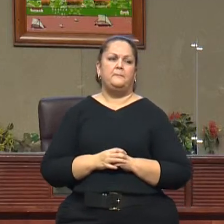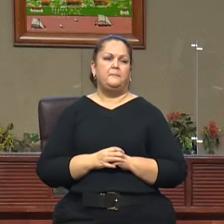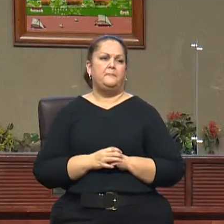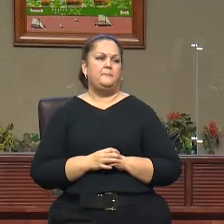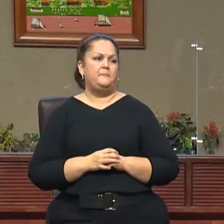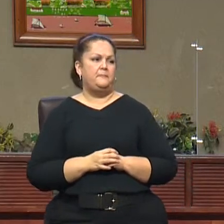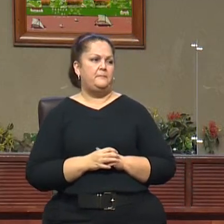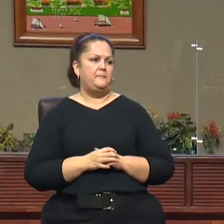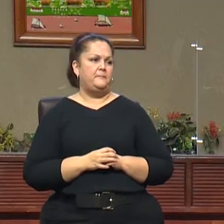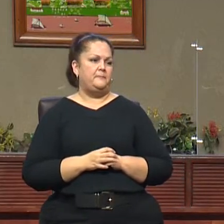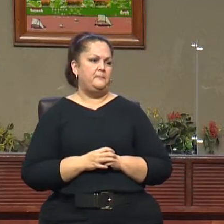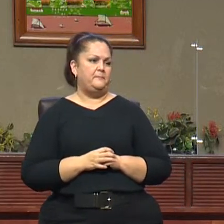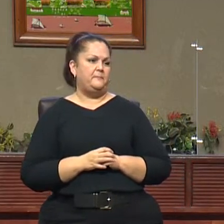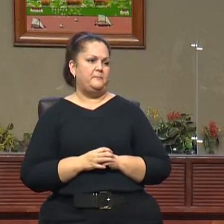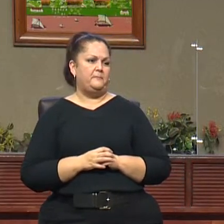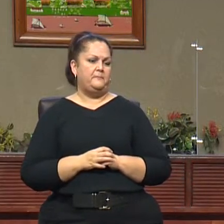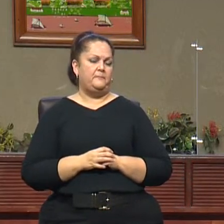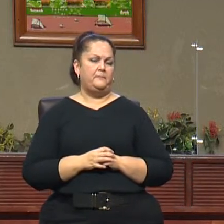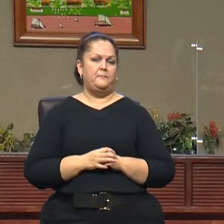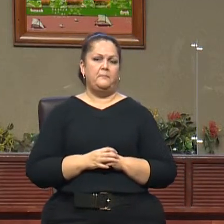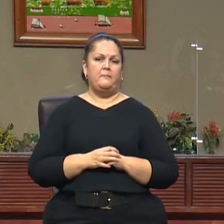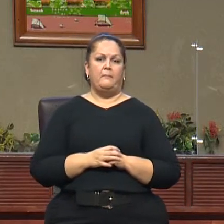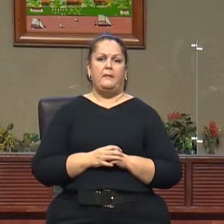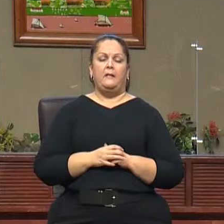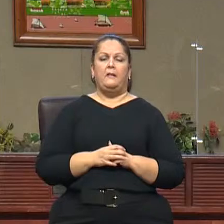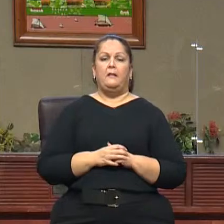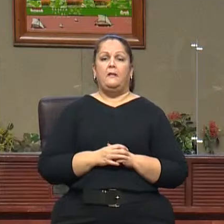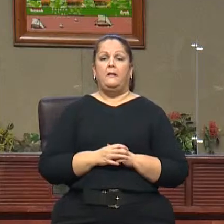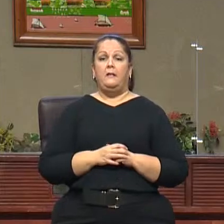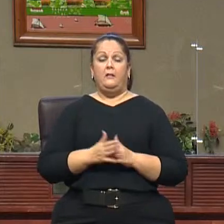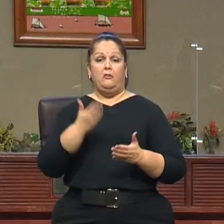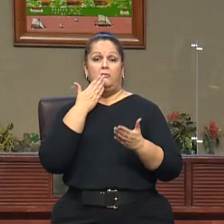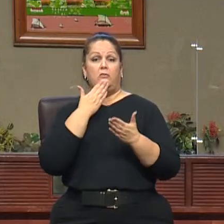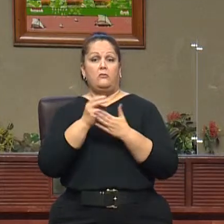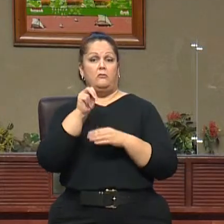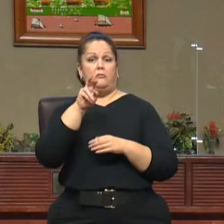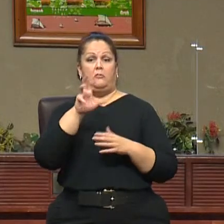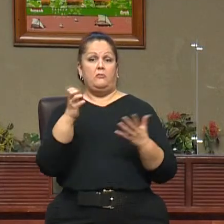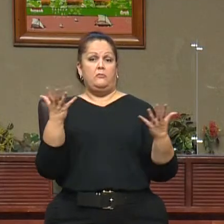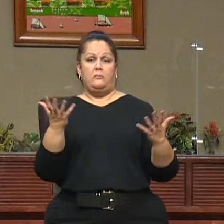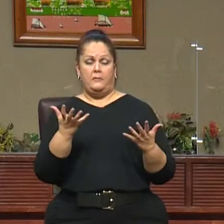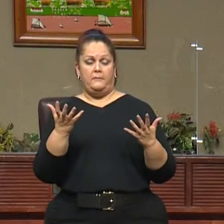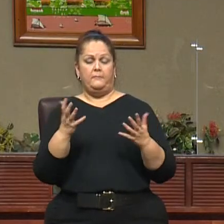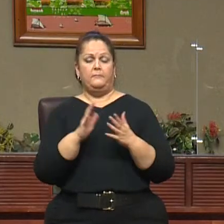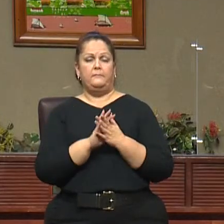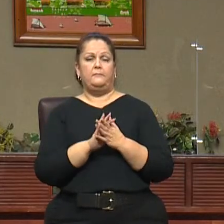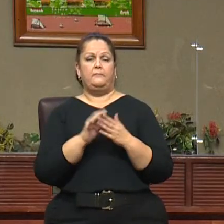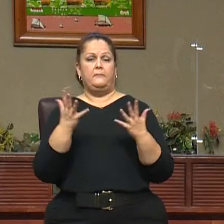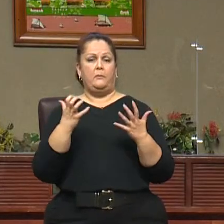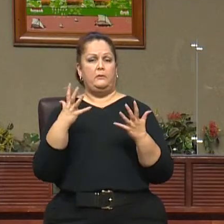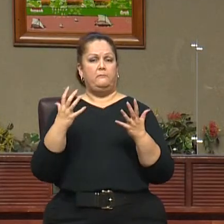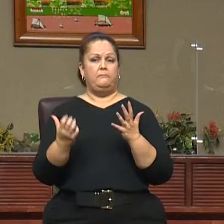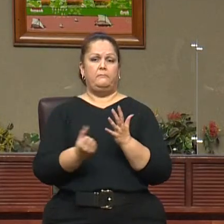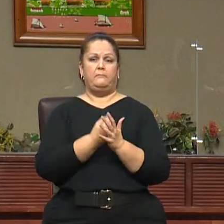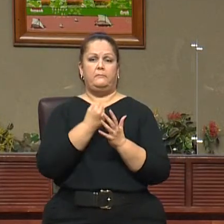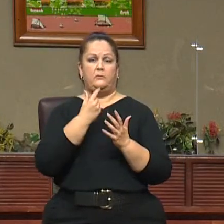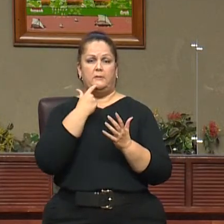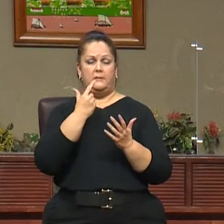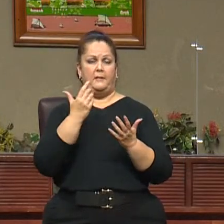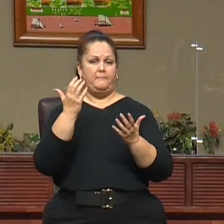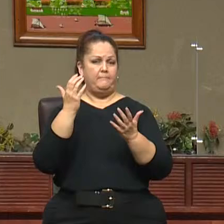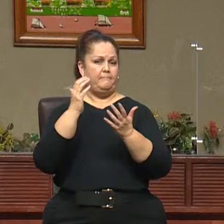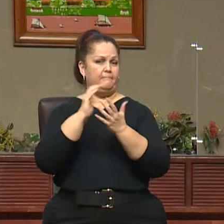To conclude this week on a positive note, I would also like to take this opportunity to